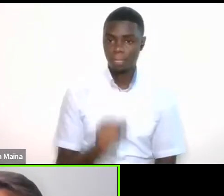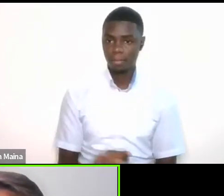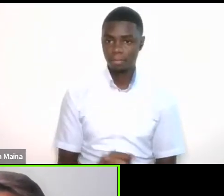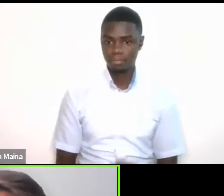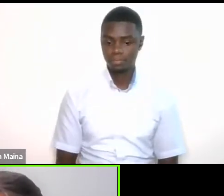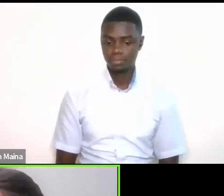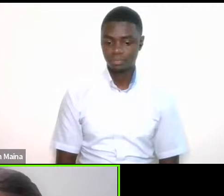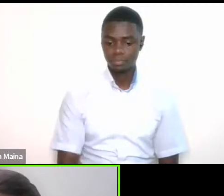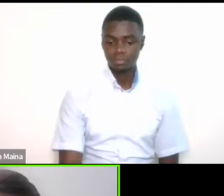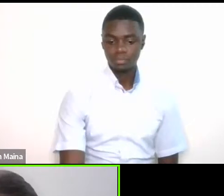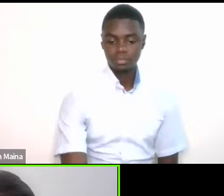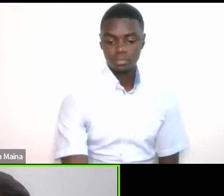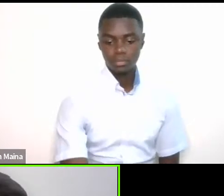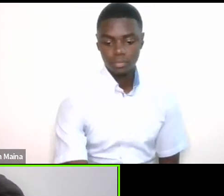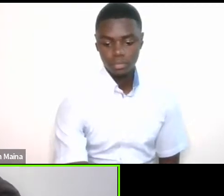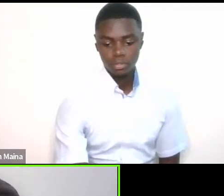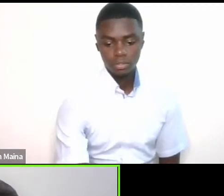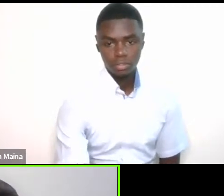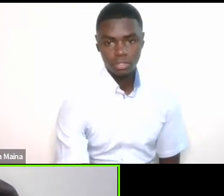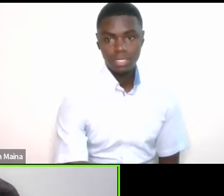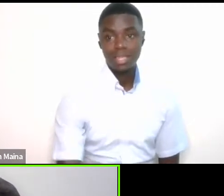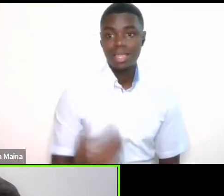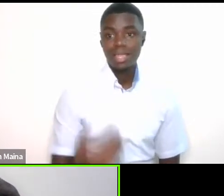Yes, I agree with you, and you know that.